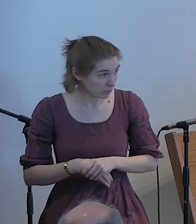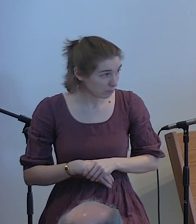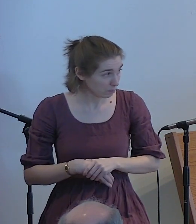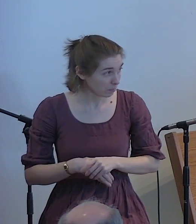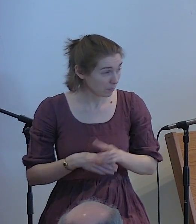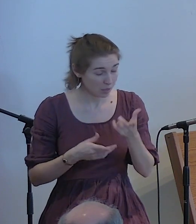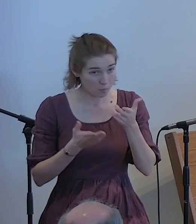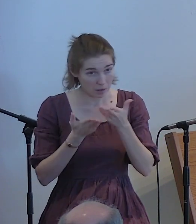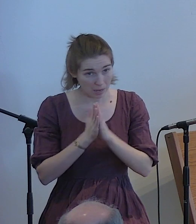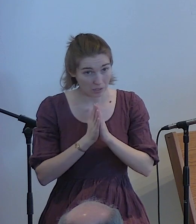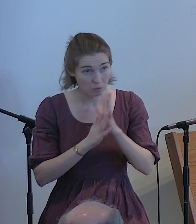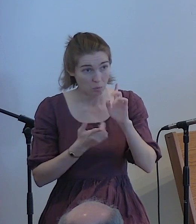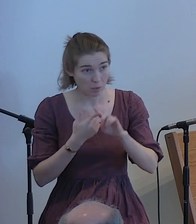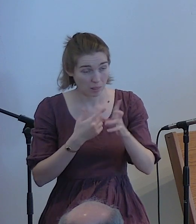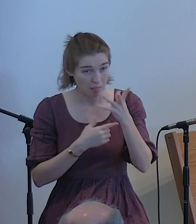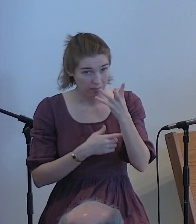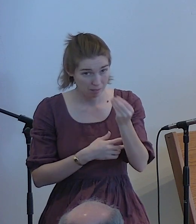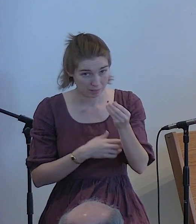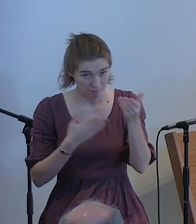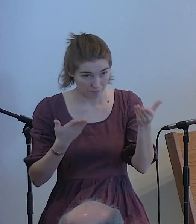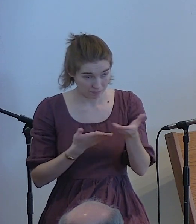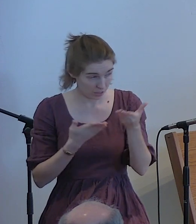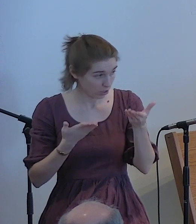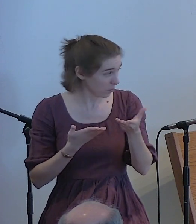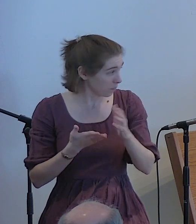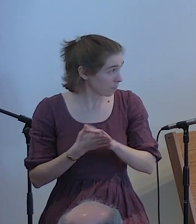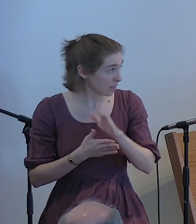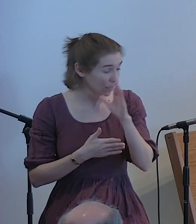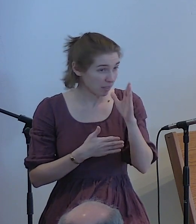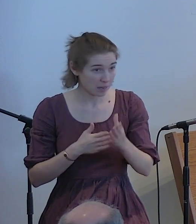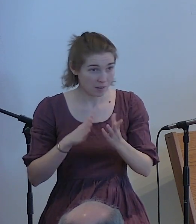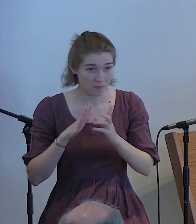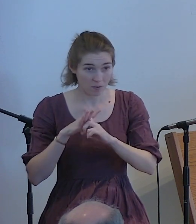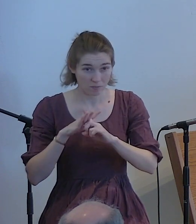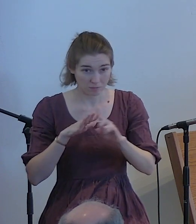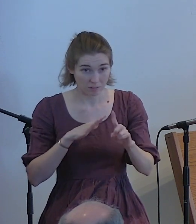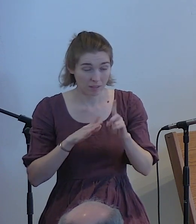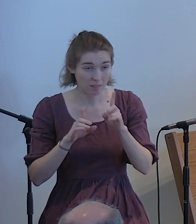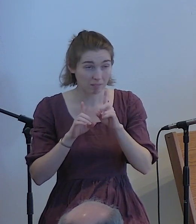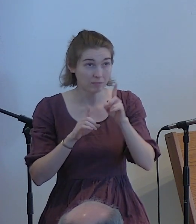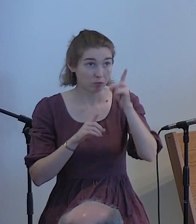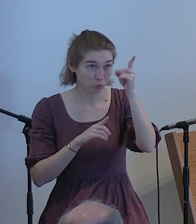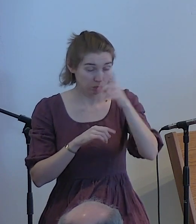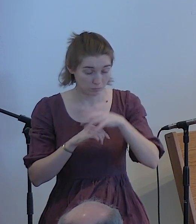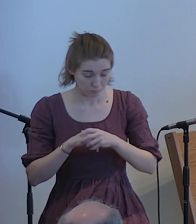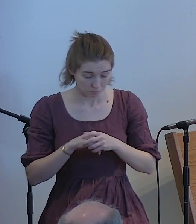I would ask when they leave this place, they never leave you.